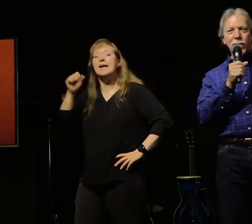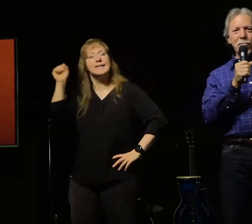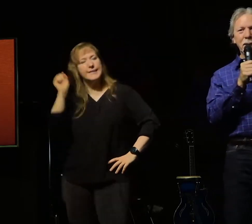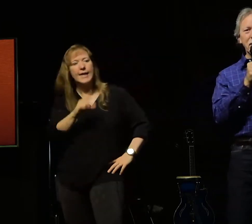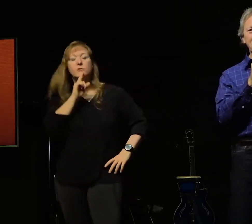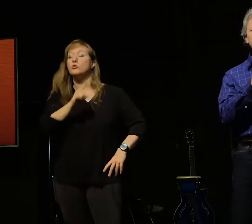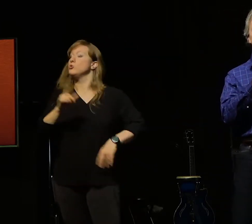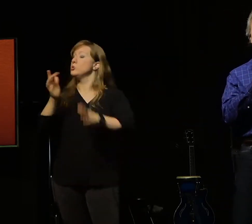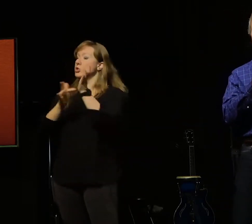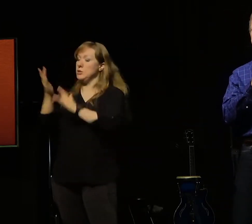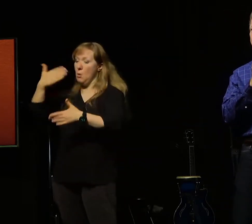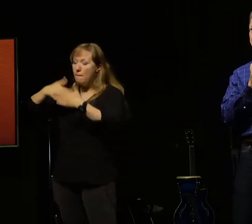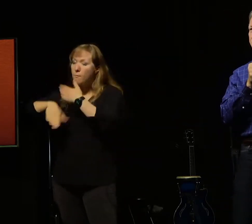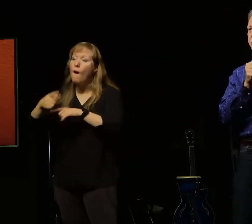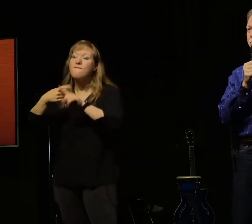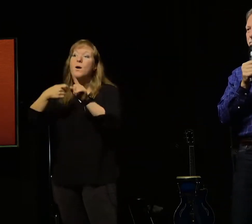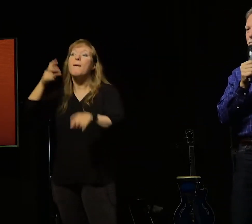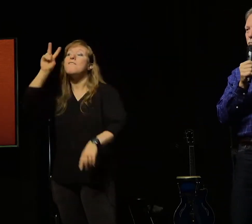virgin.